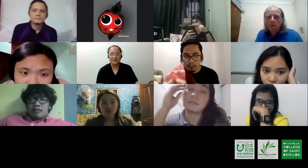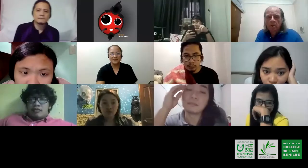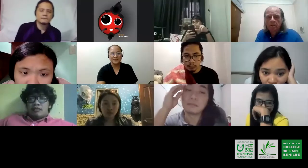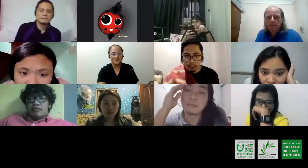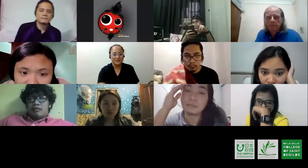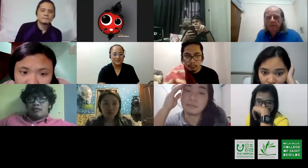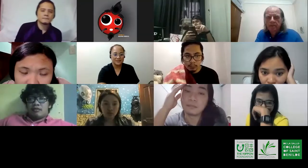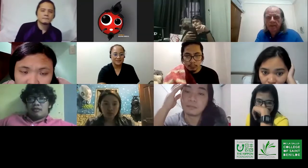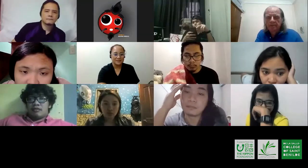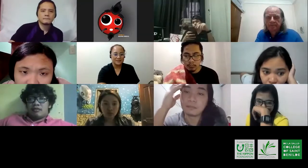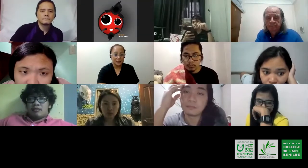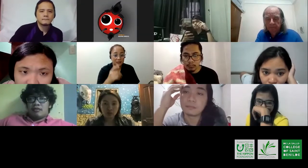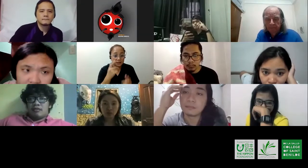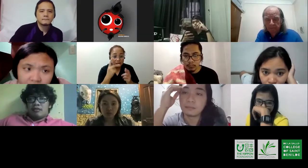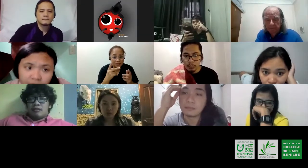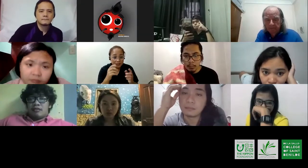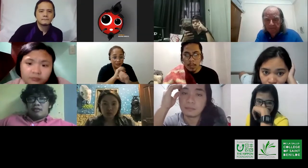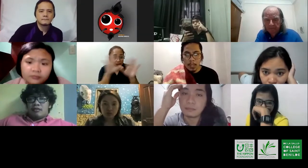Can you see better now?